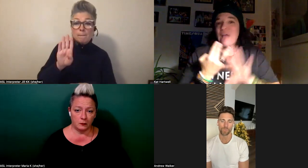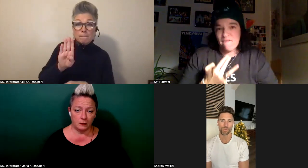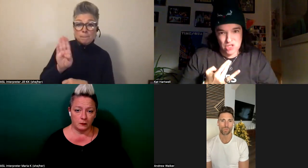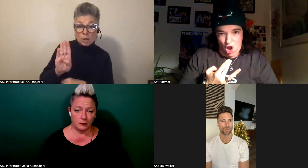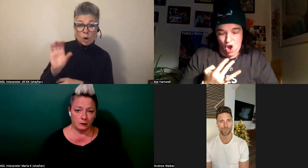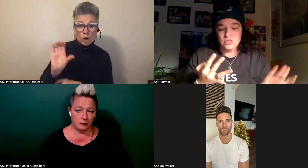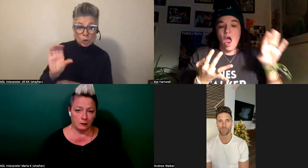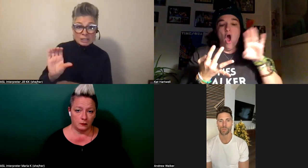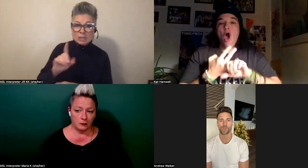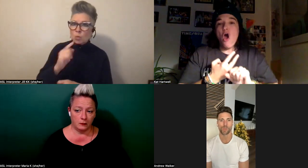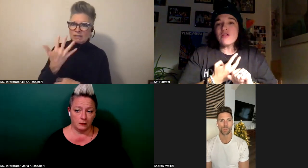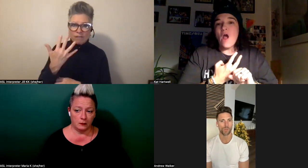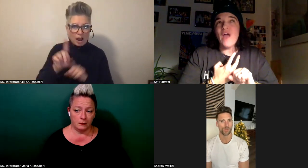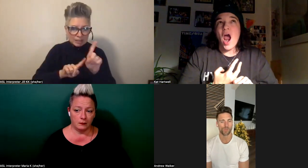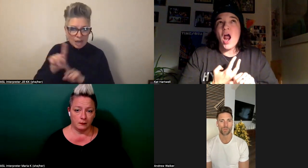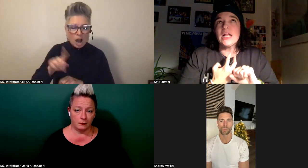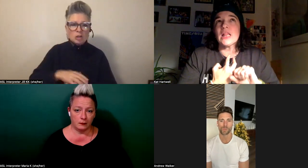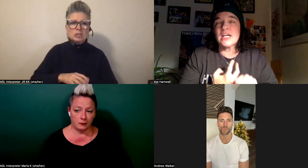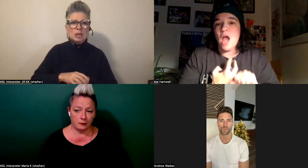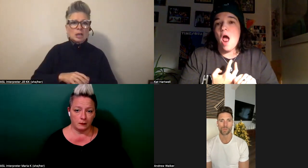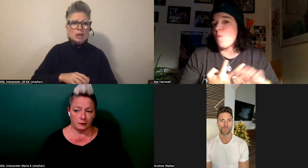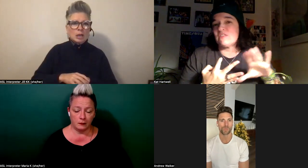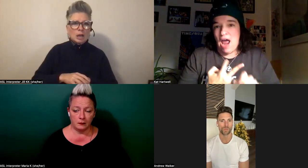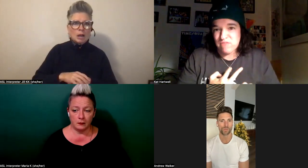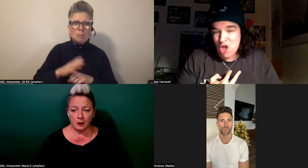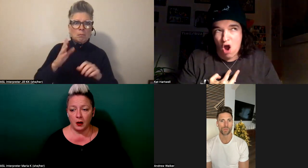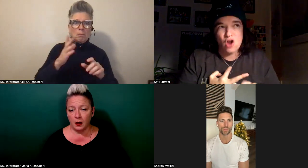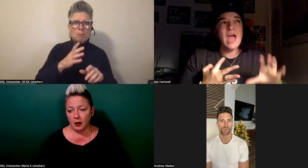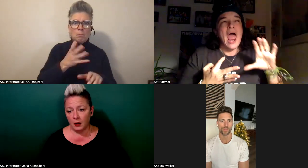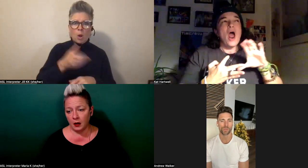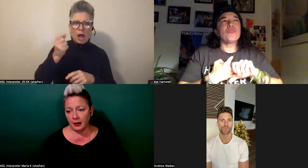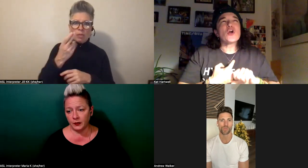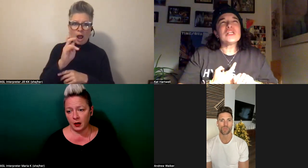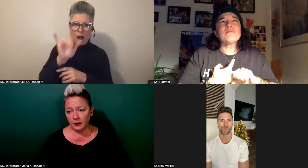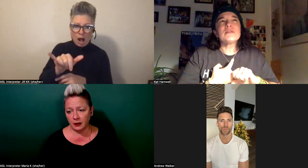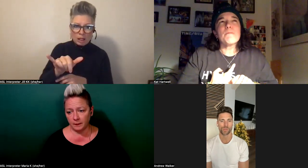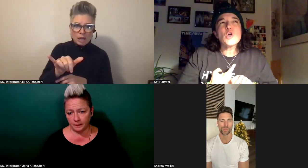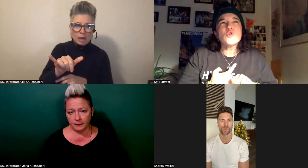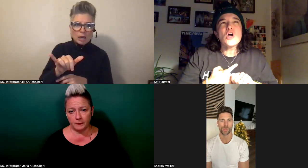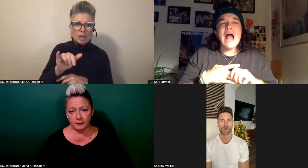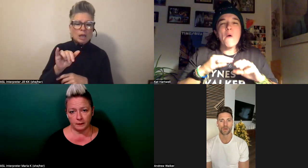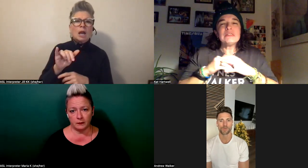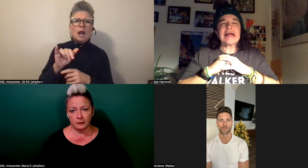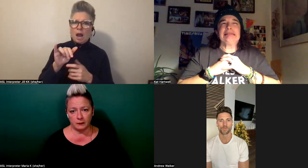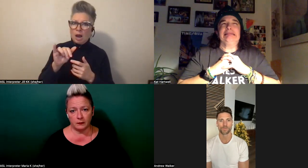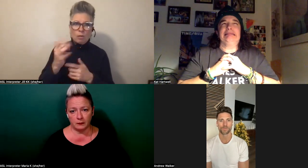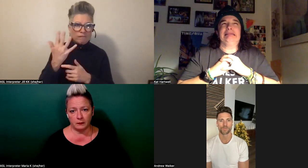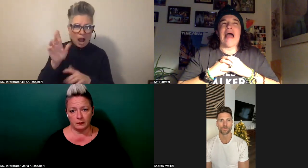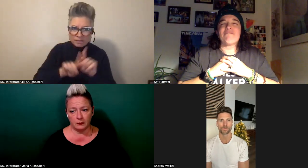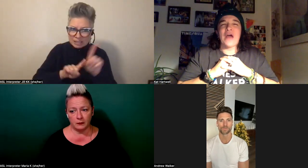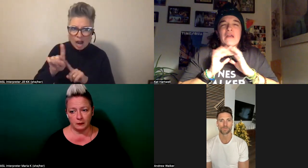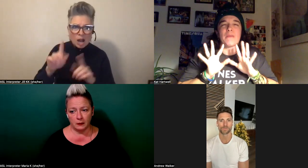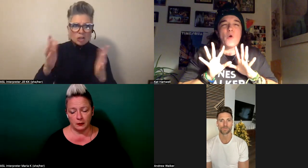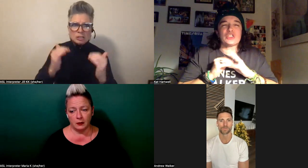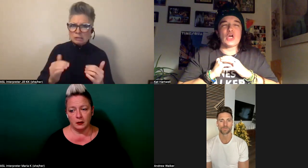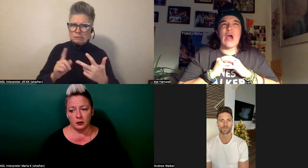was 5 stars. All out the Holly lit up with 5 stars. The Christmas mural, I was like,